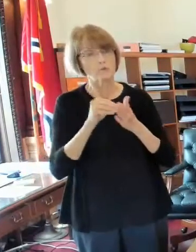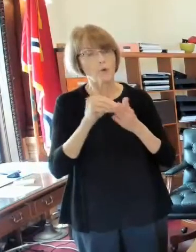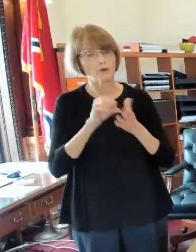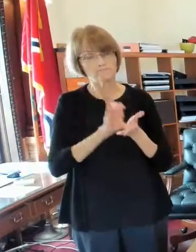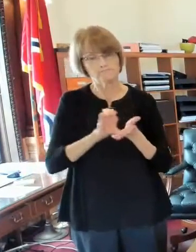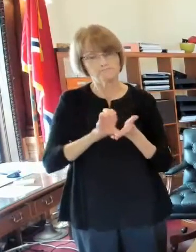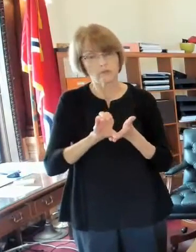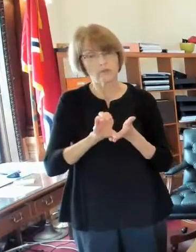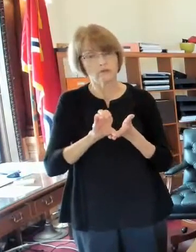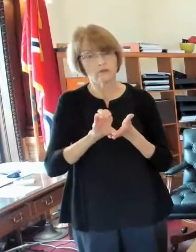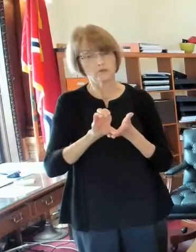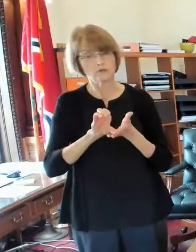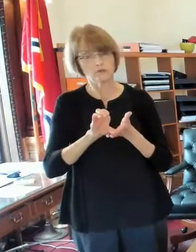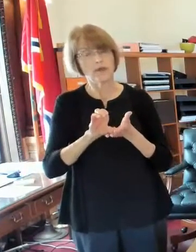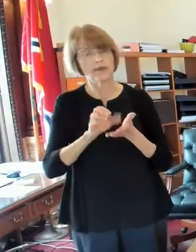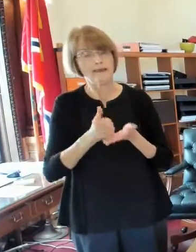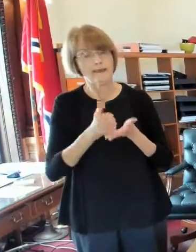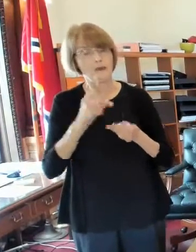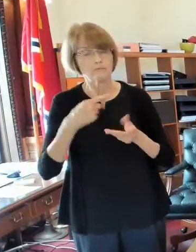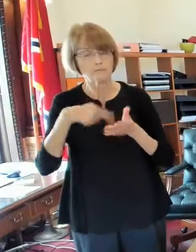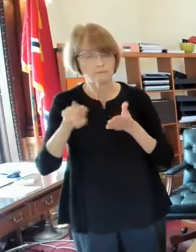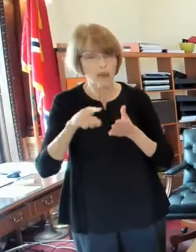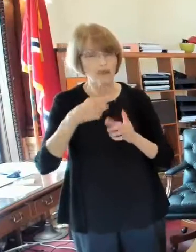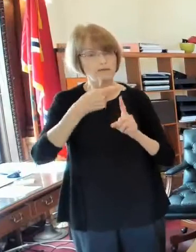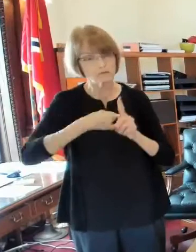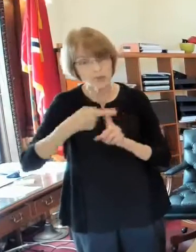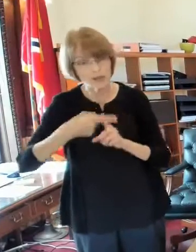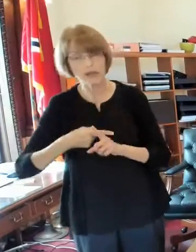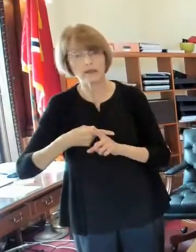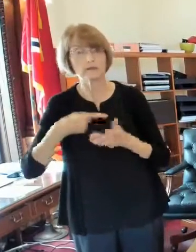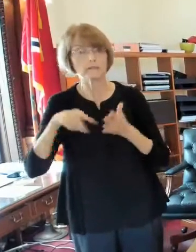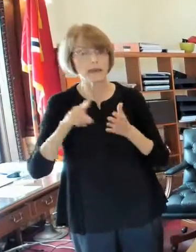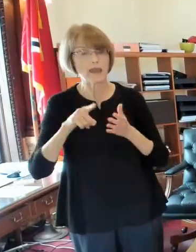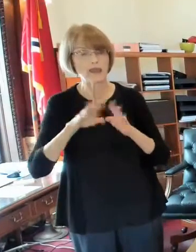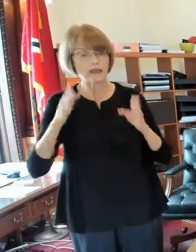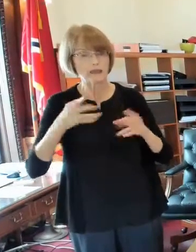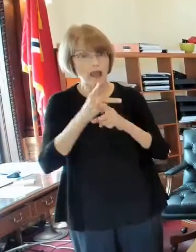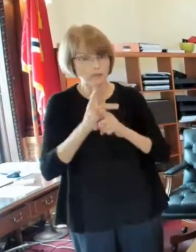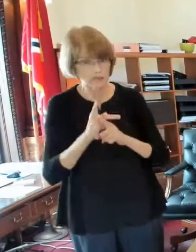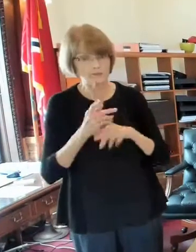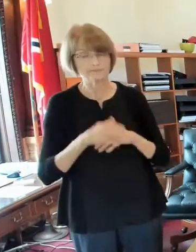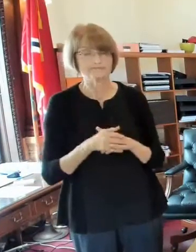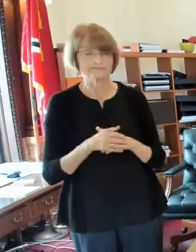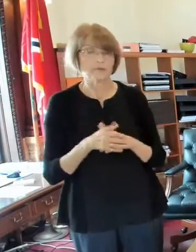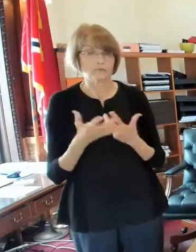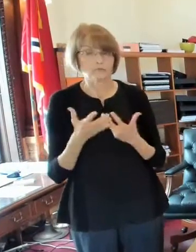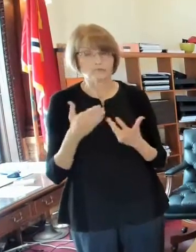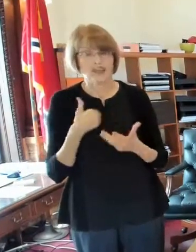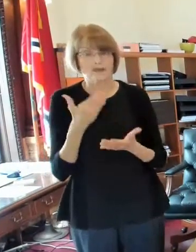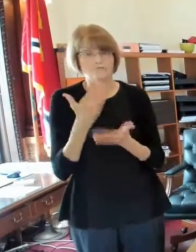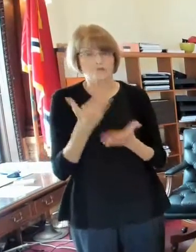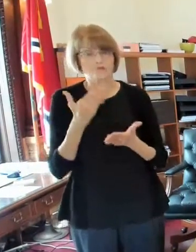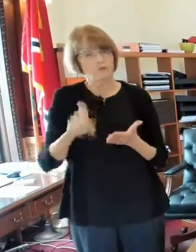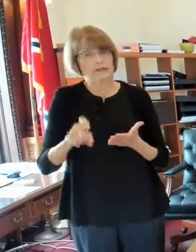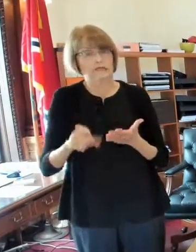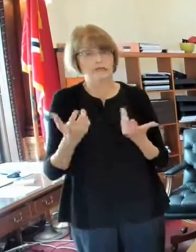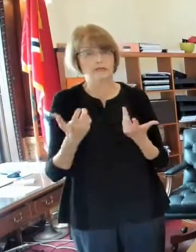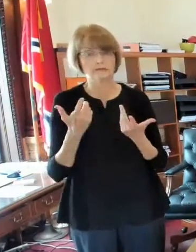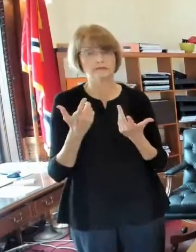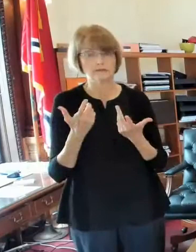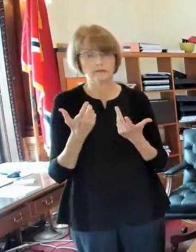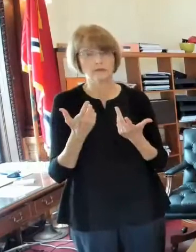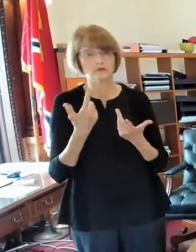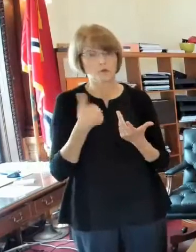that next Wednesday, because we've certainly demonstrated the need for rental and mortgage assistance. We are working very closely with